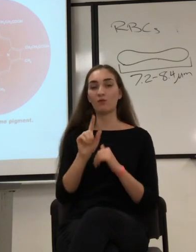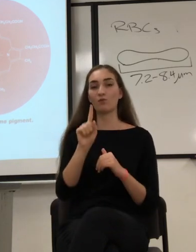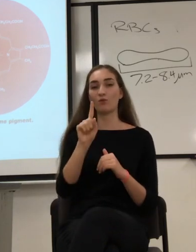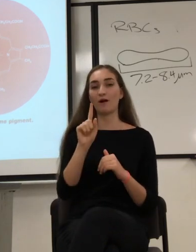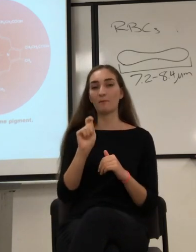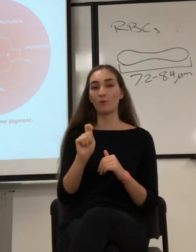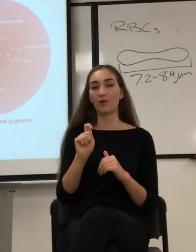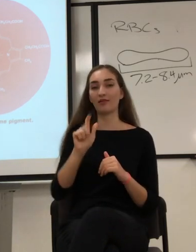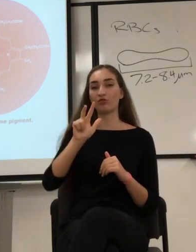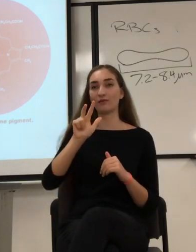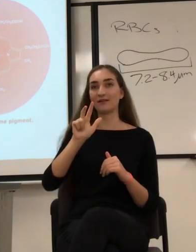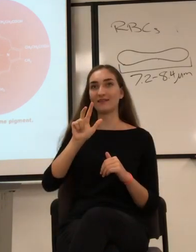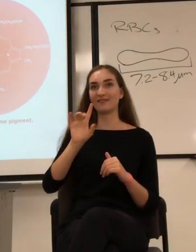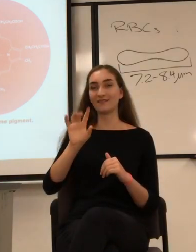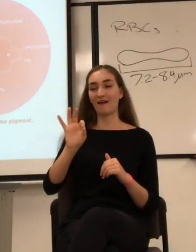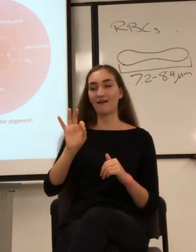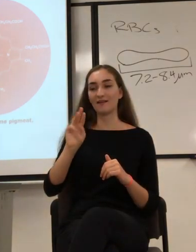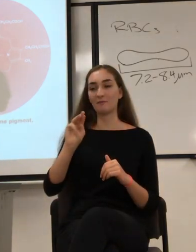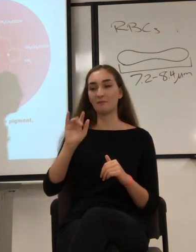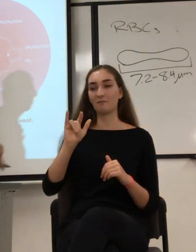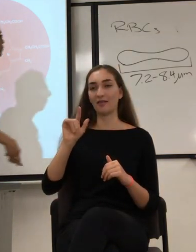of O2 per gram.